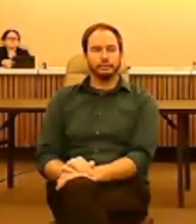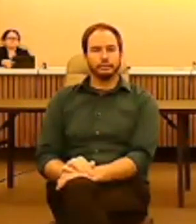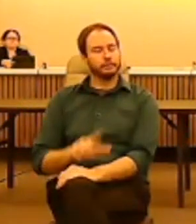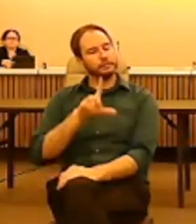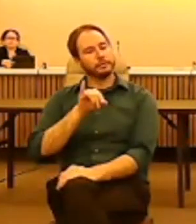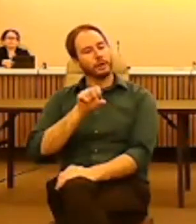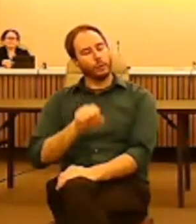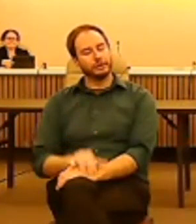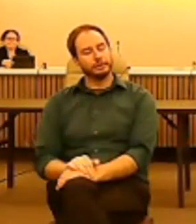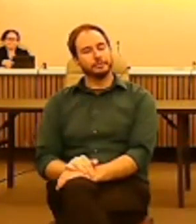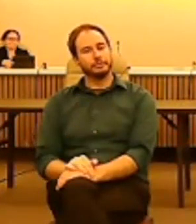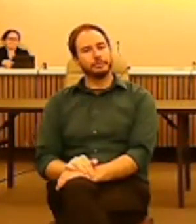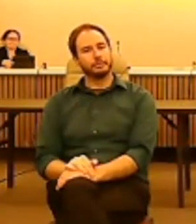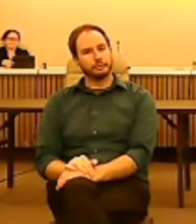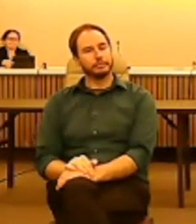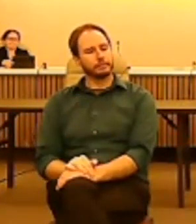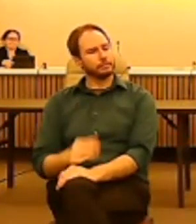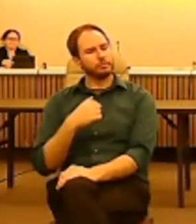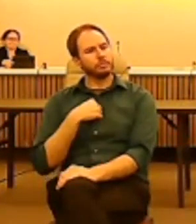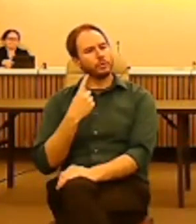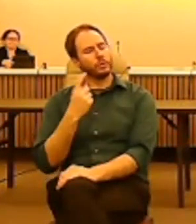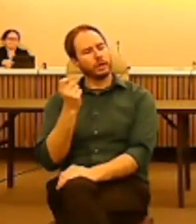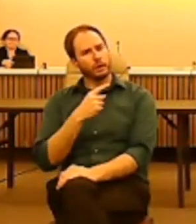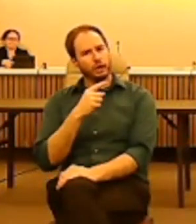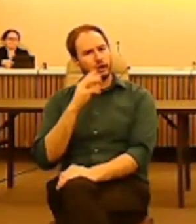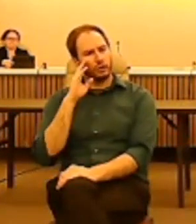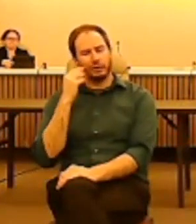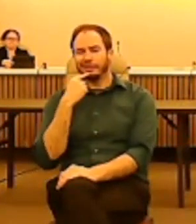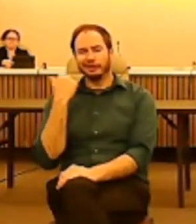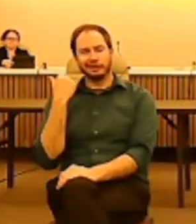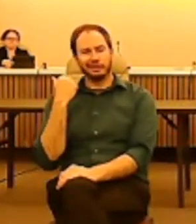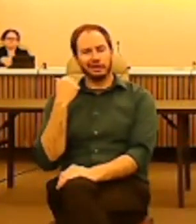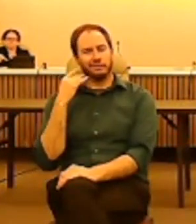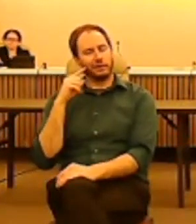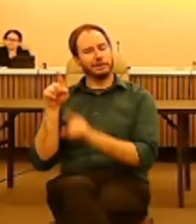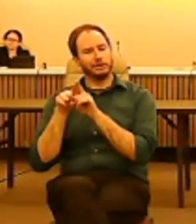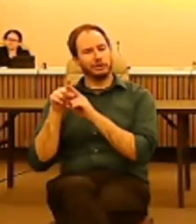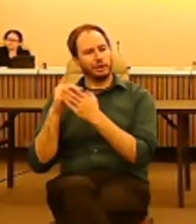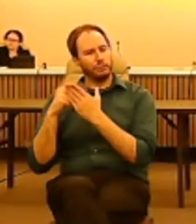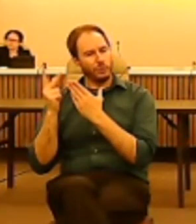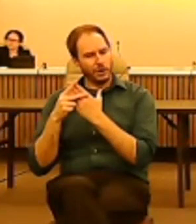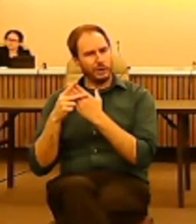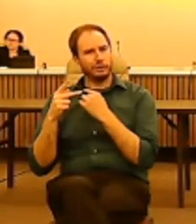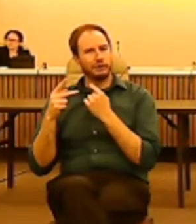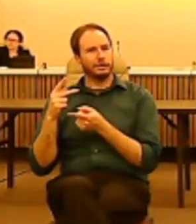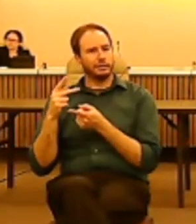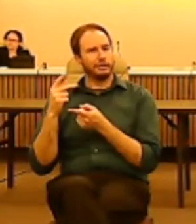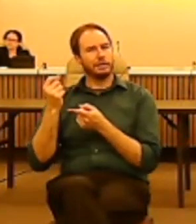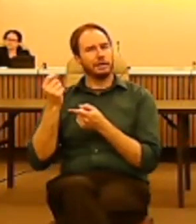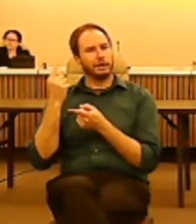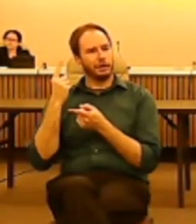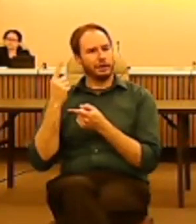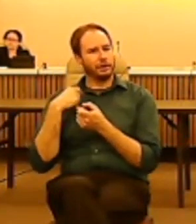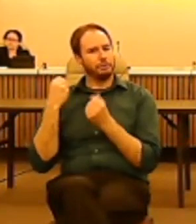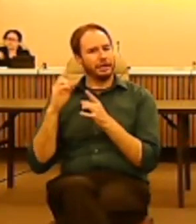Ms. Lois. Yeah, I just have one. So you know how you said about the STAR program that you had